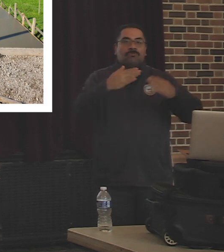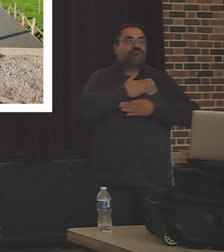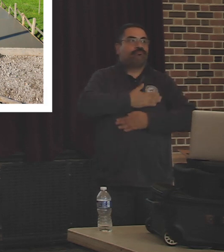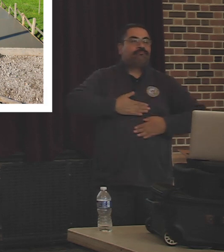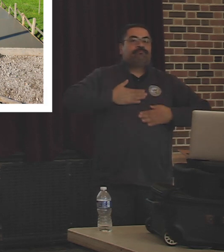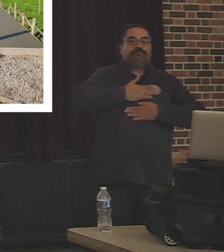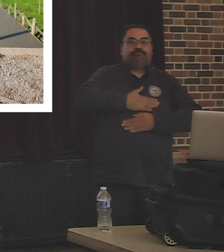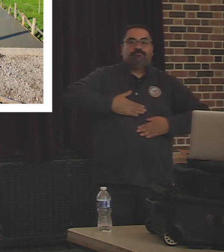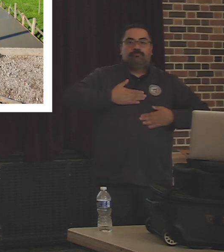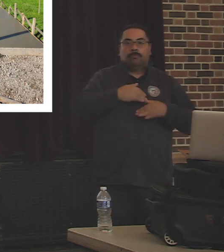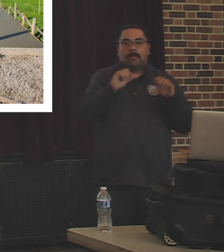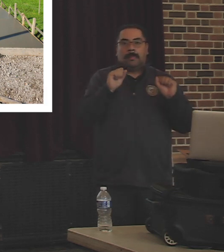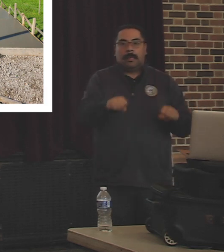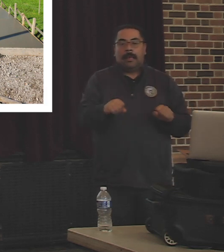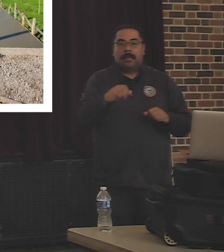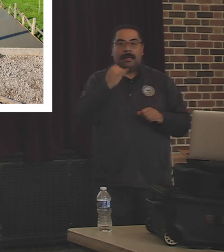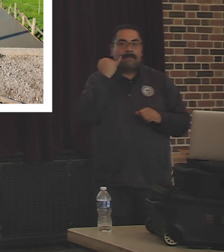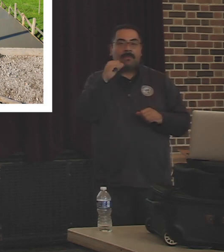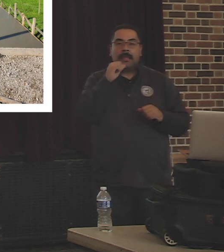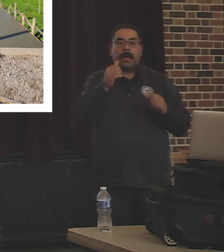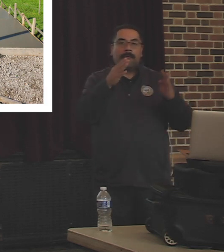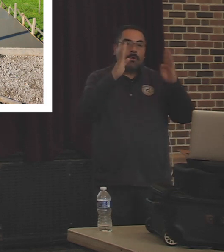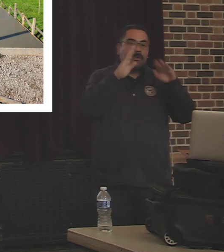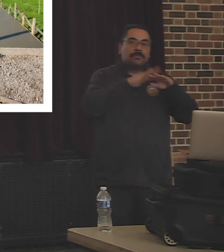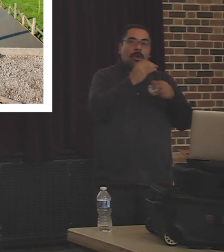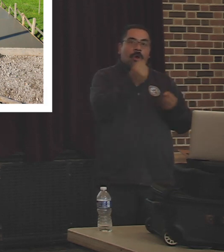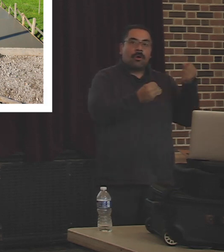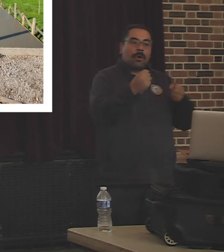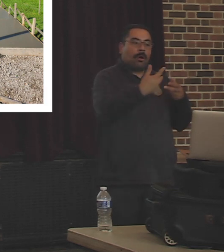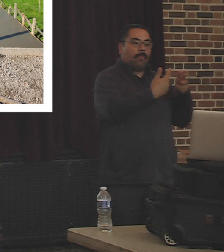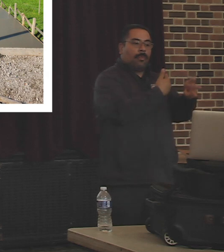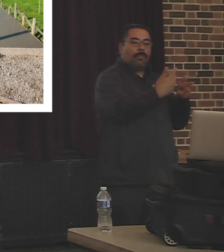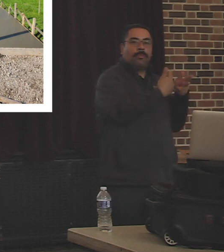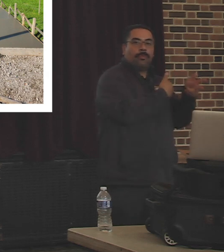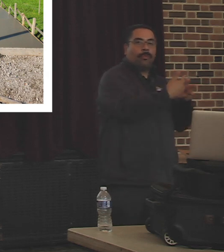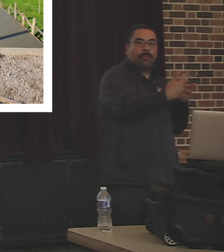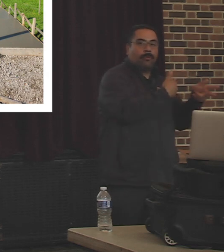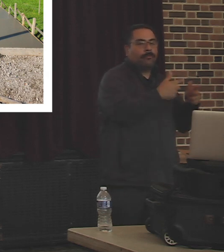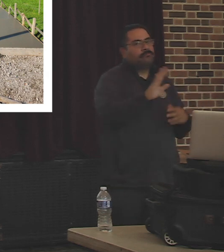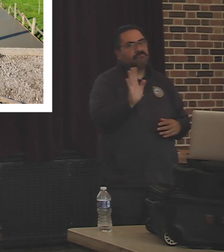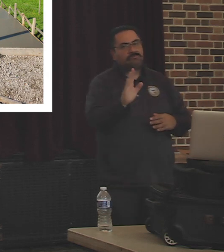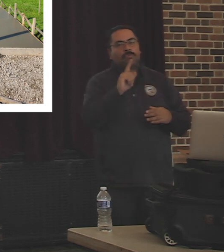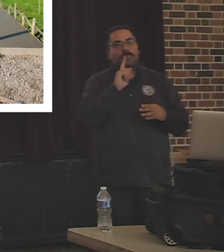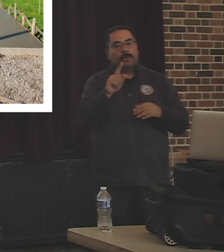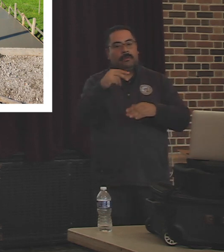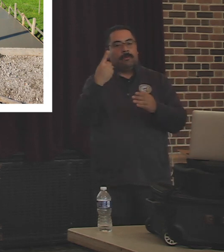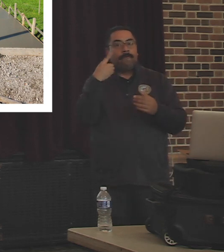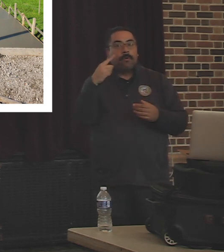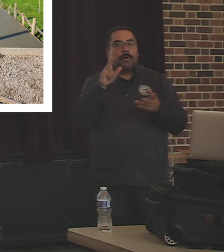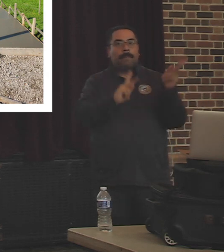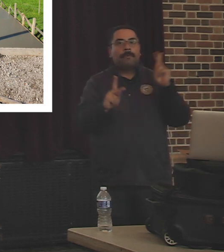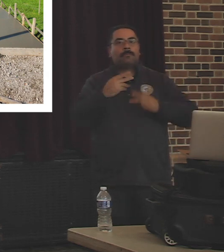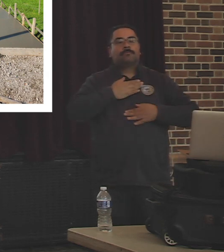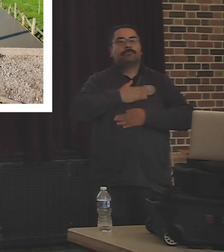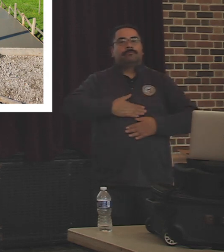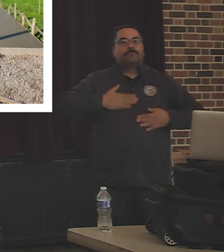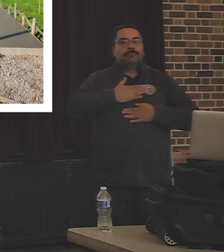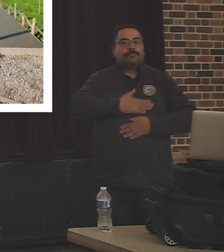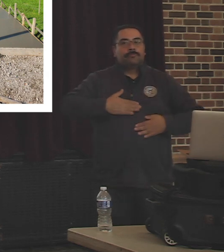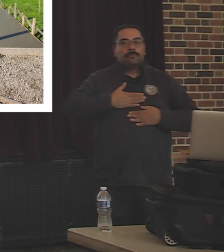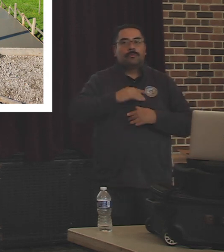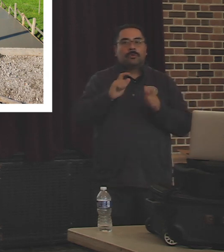not focused purely on moving automobile traffic, but really designed for people to enjoy